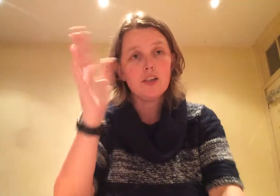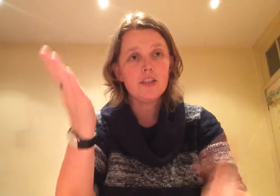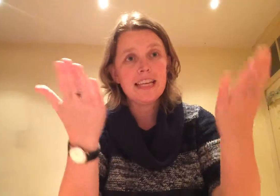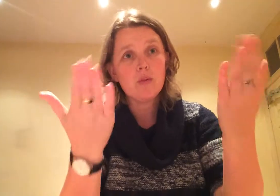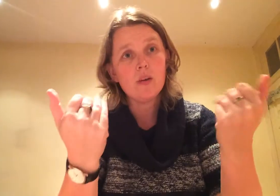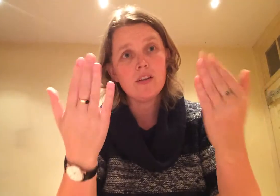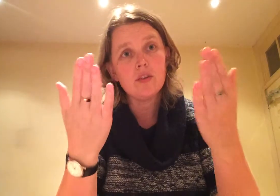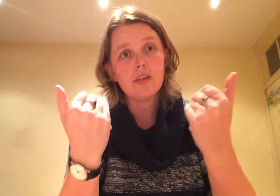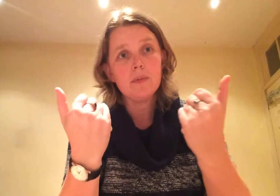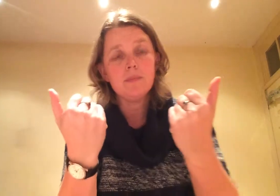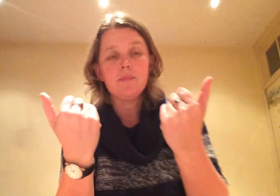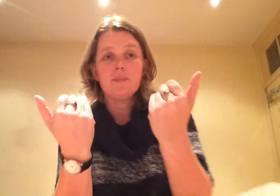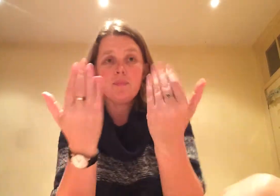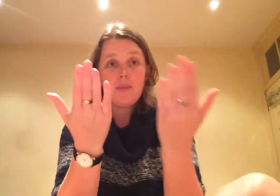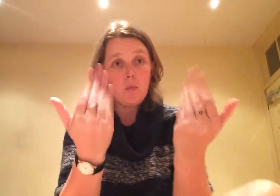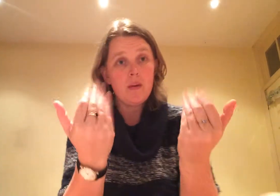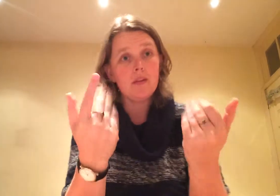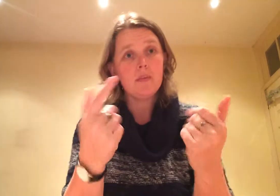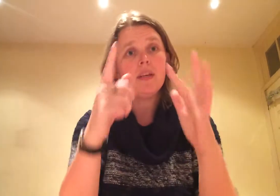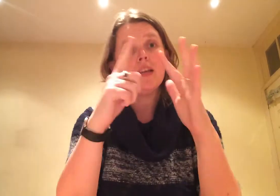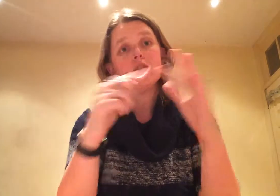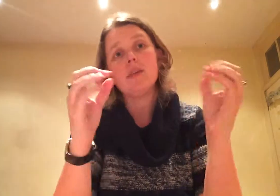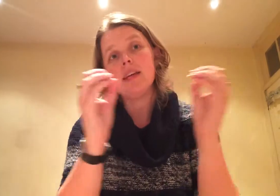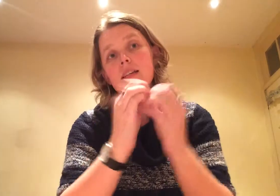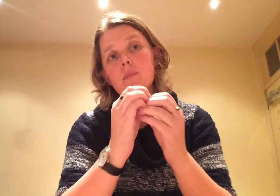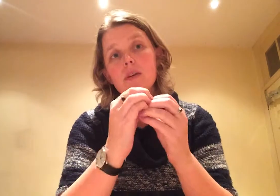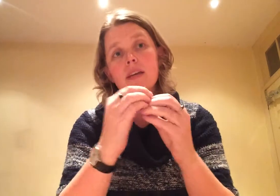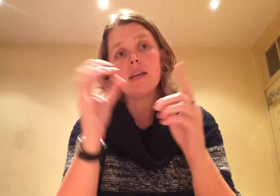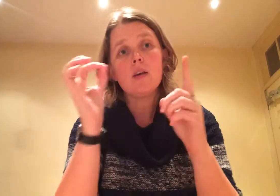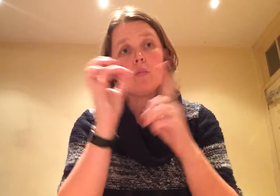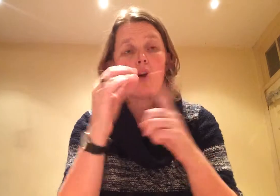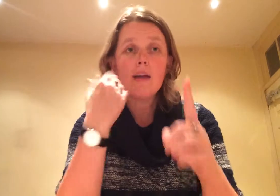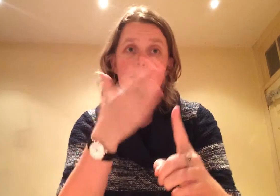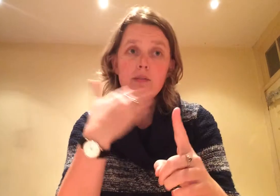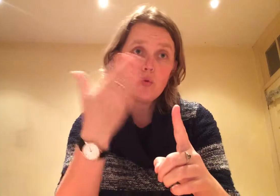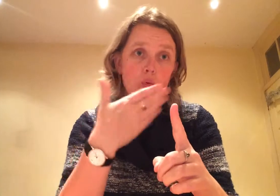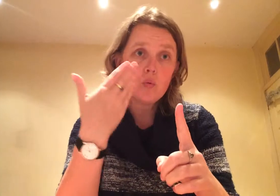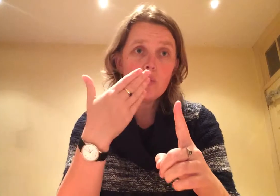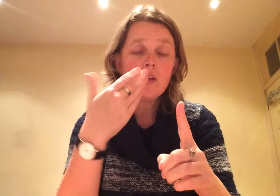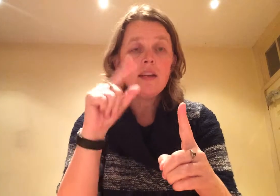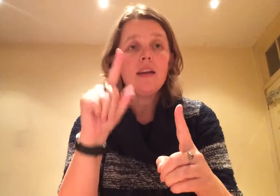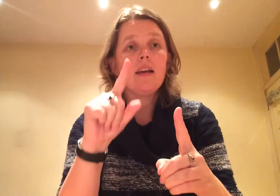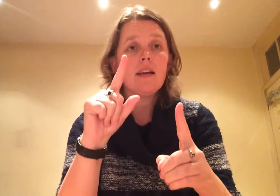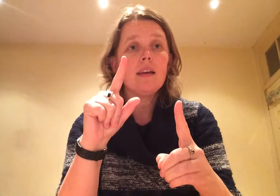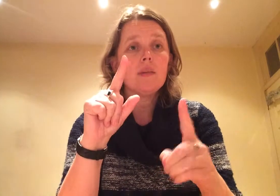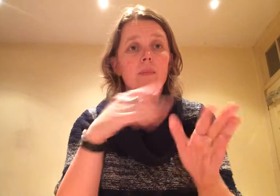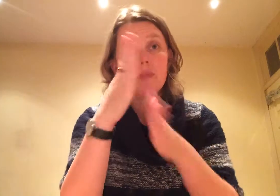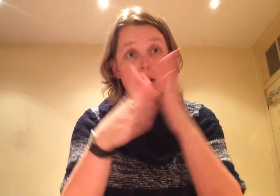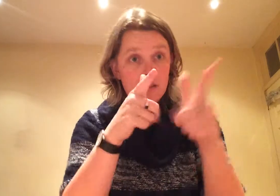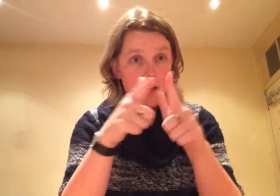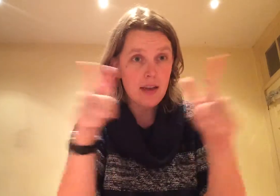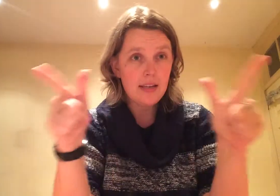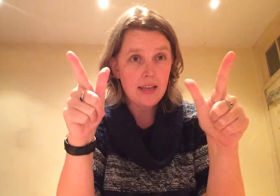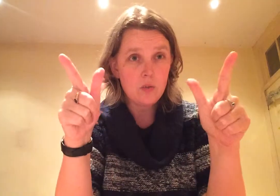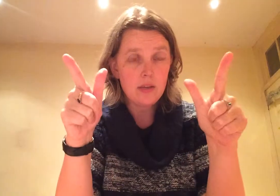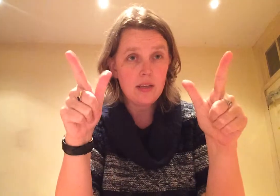Hello and welcome to Eastbury Primary School Sign